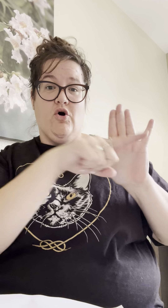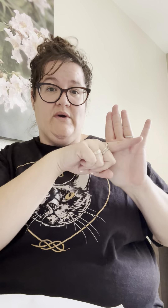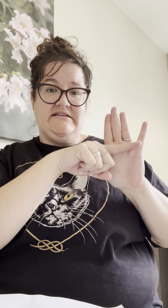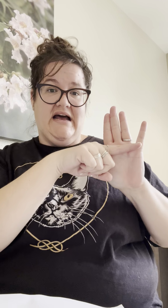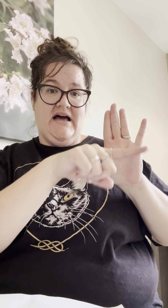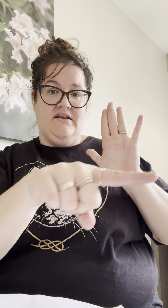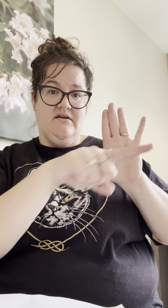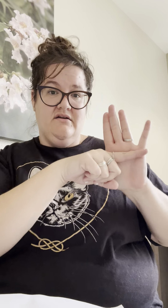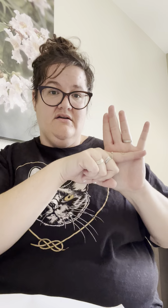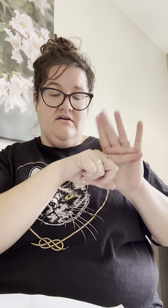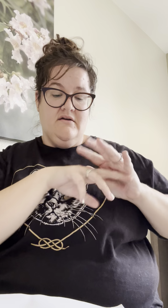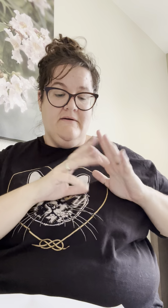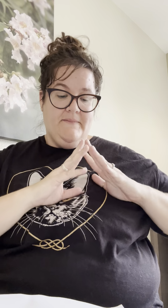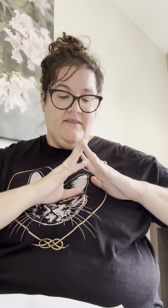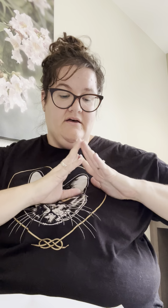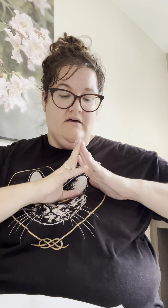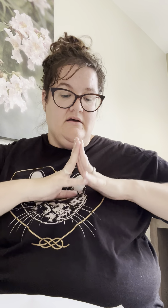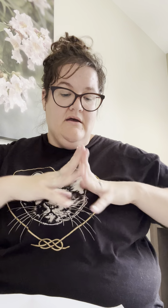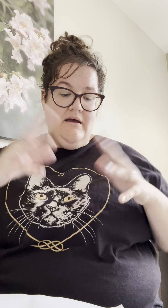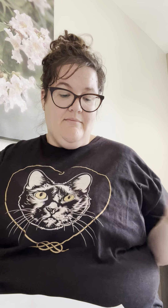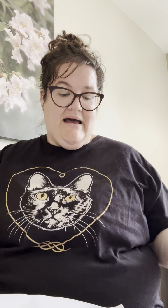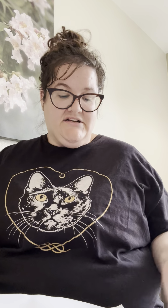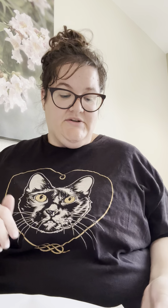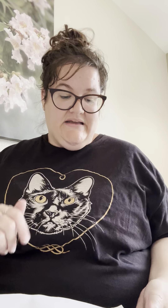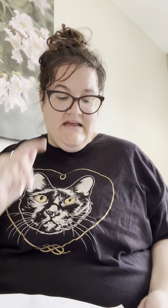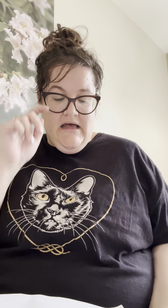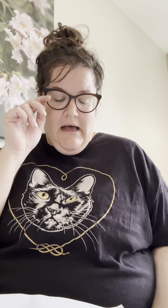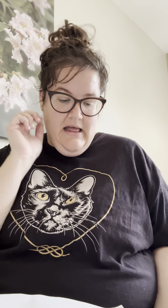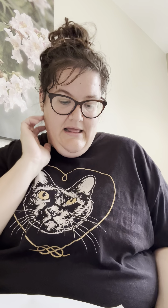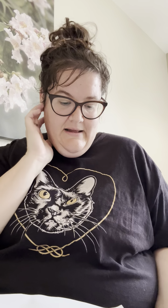always had the back to it. And